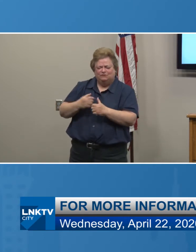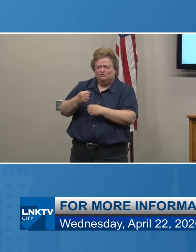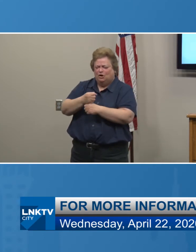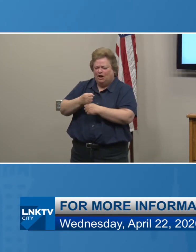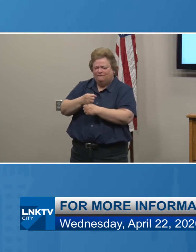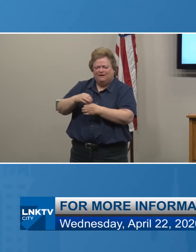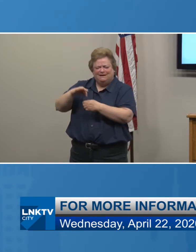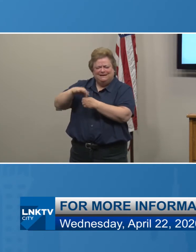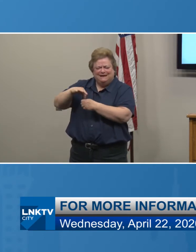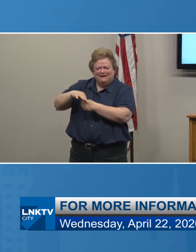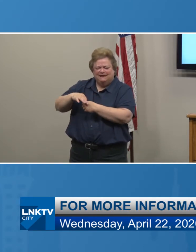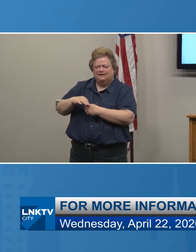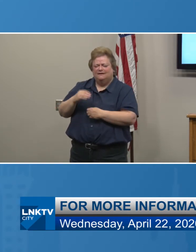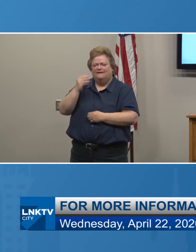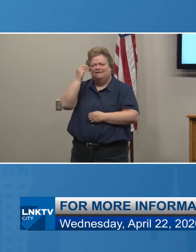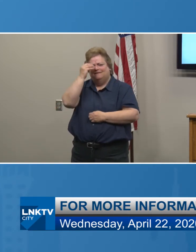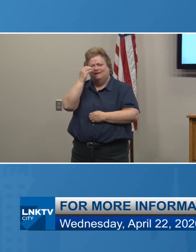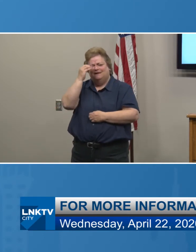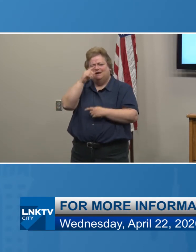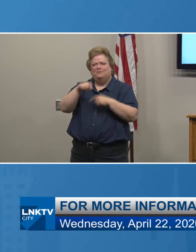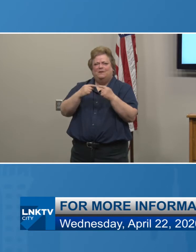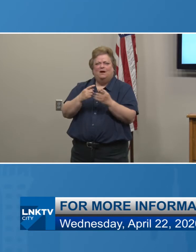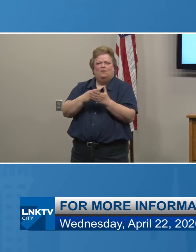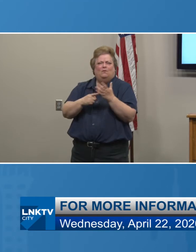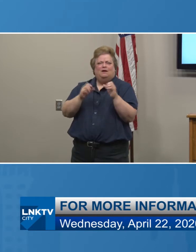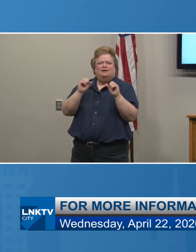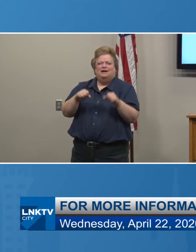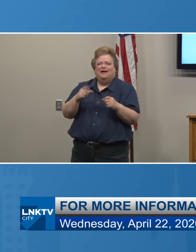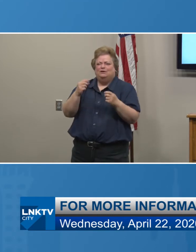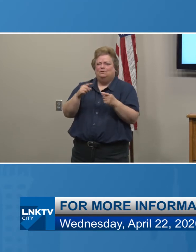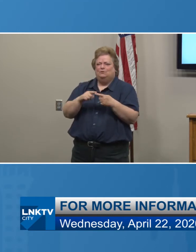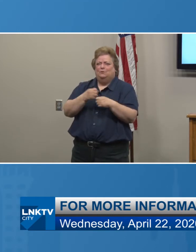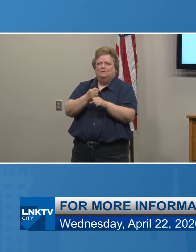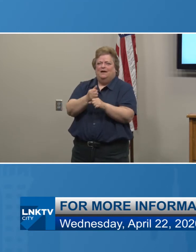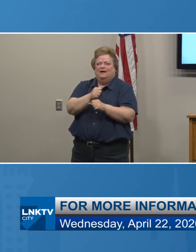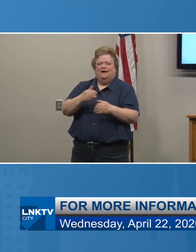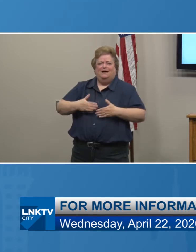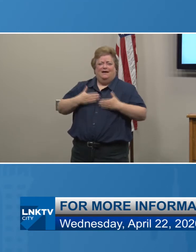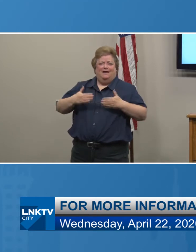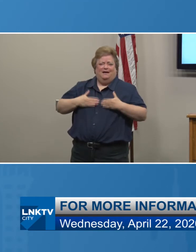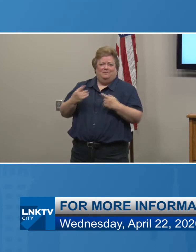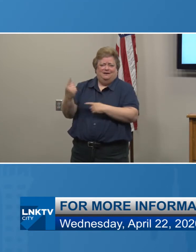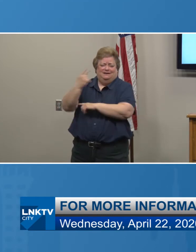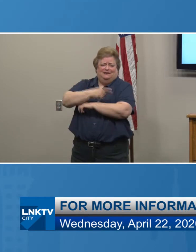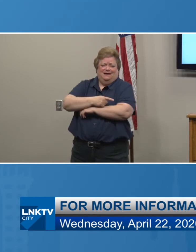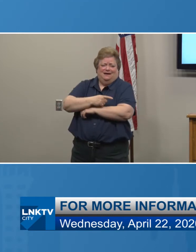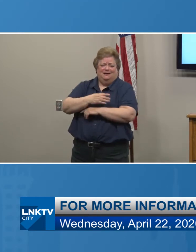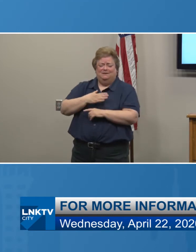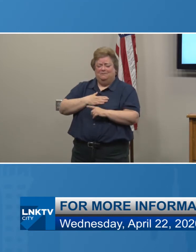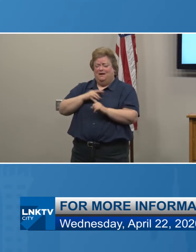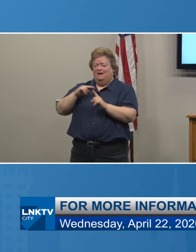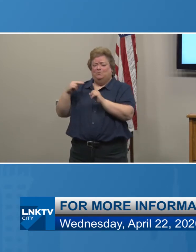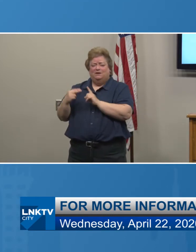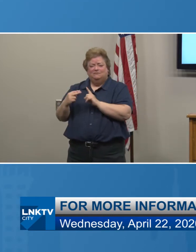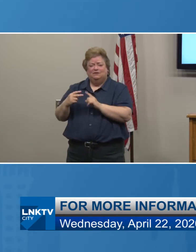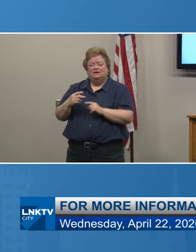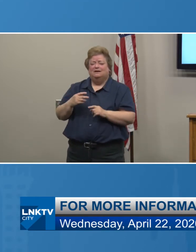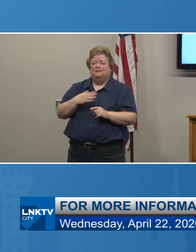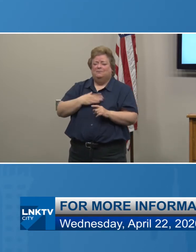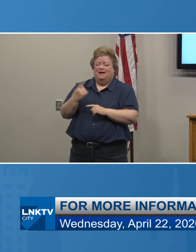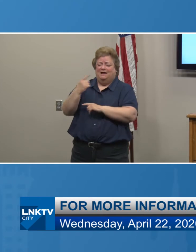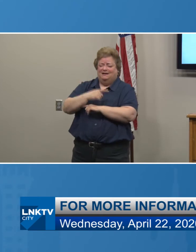tea, think through what you can do to create a happy day. From my point of view, a good day includes